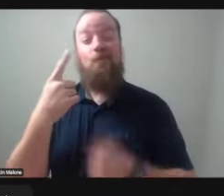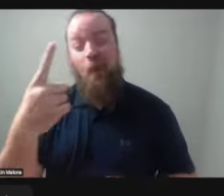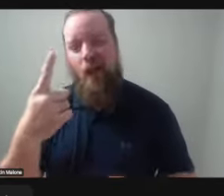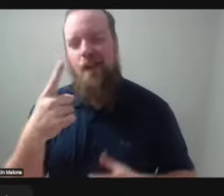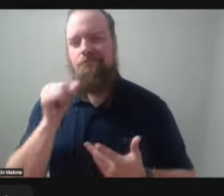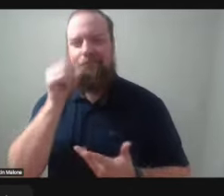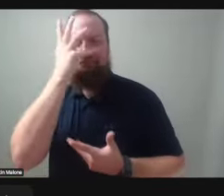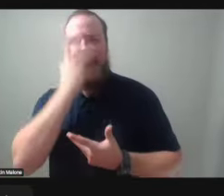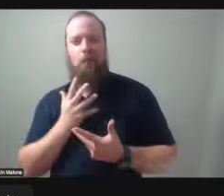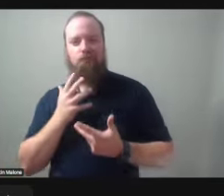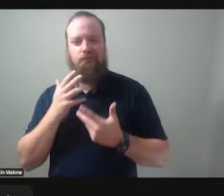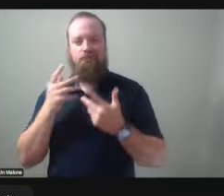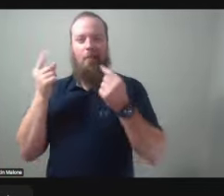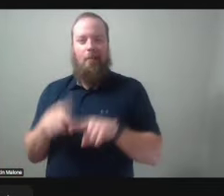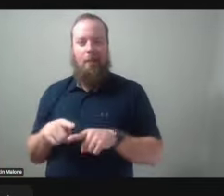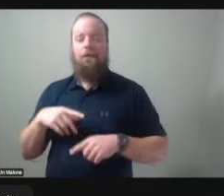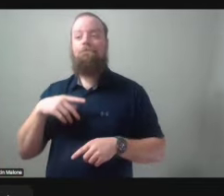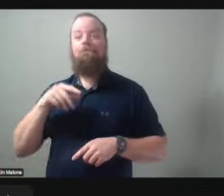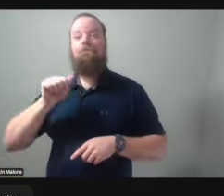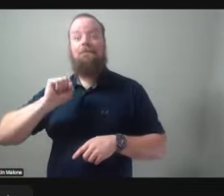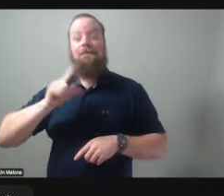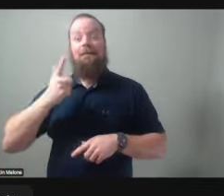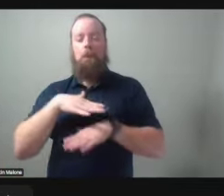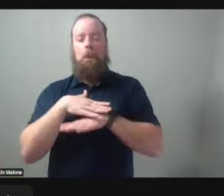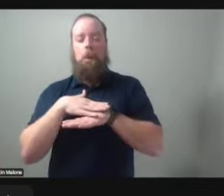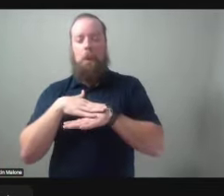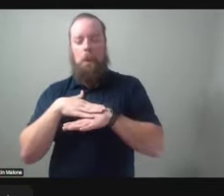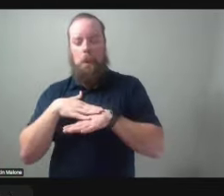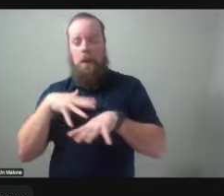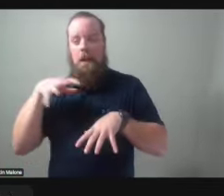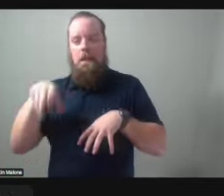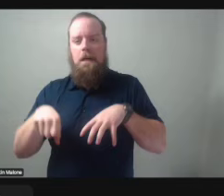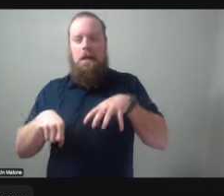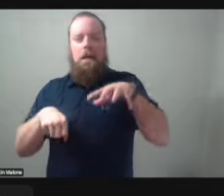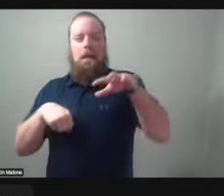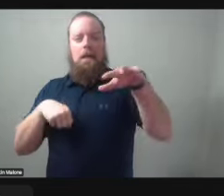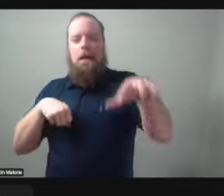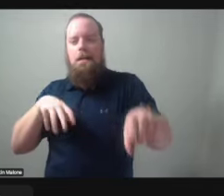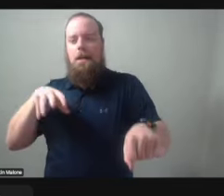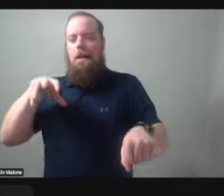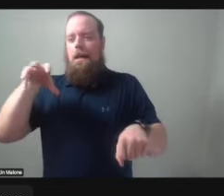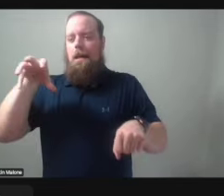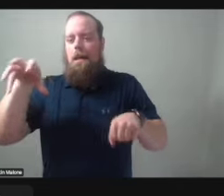they will naturally turn to gestures to have some successful communication.